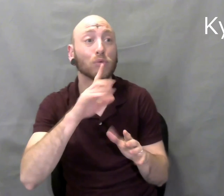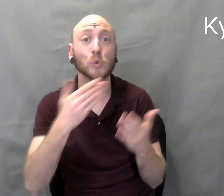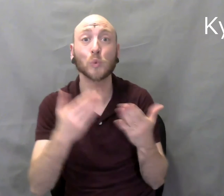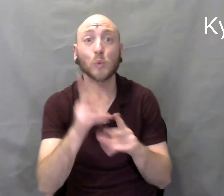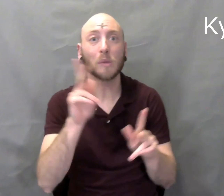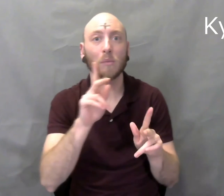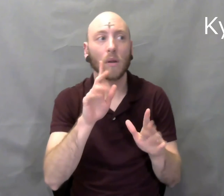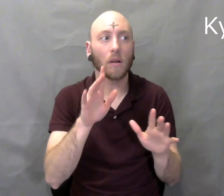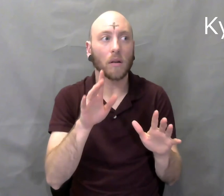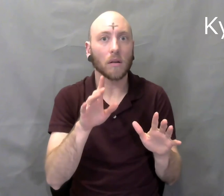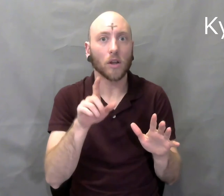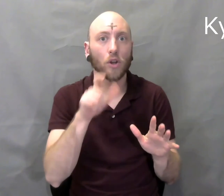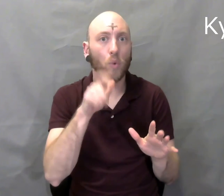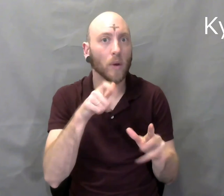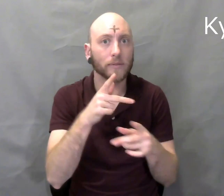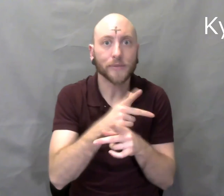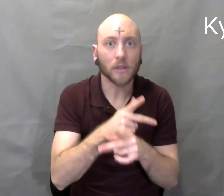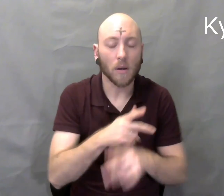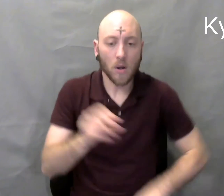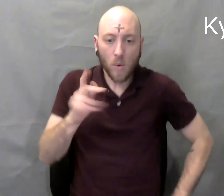don't have to figure out that there's a higher power.